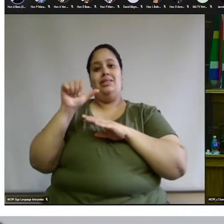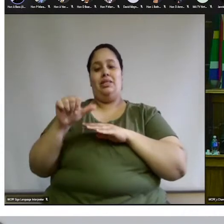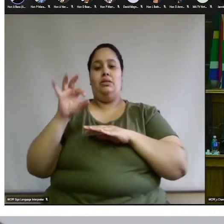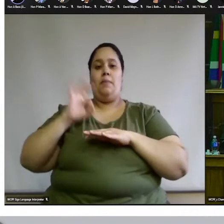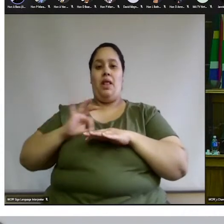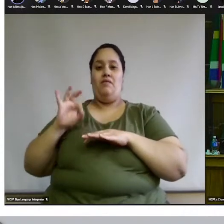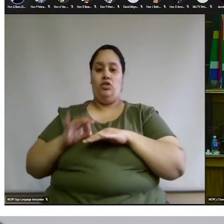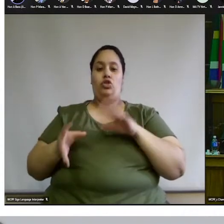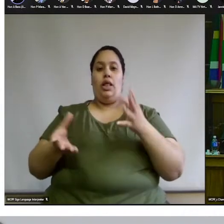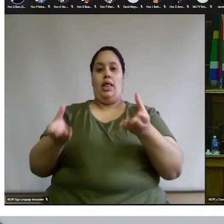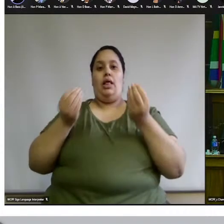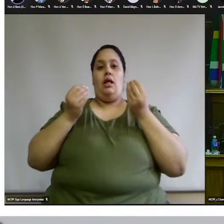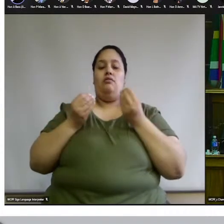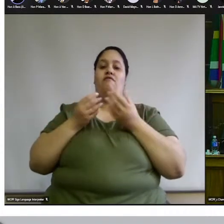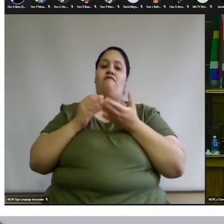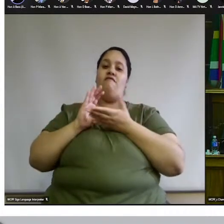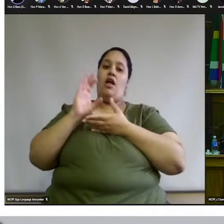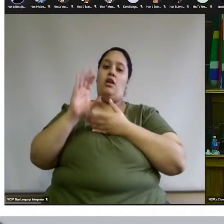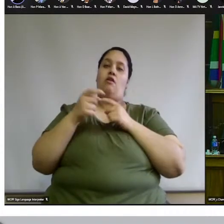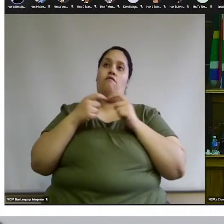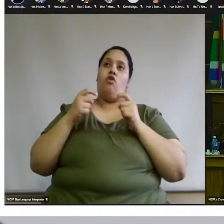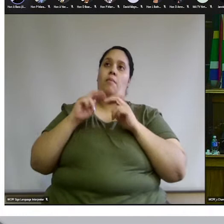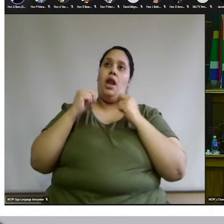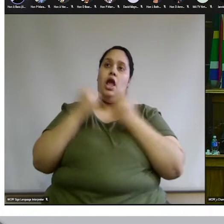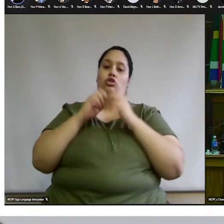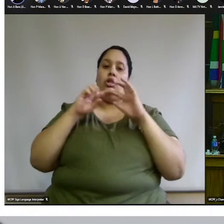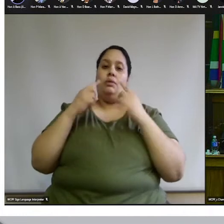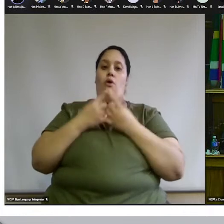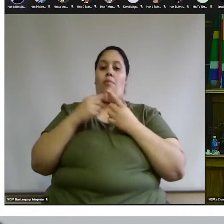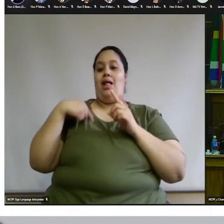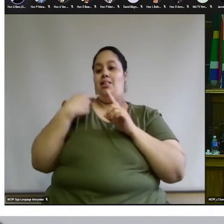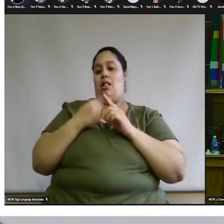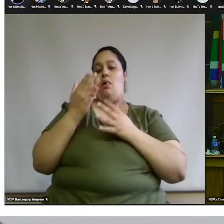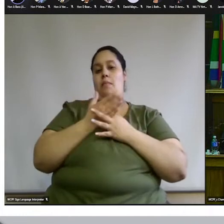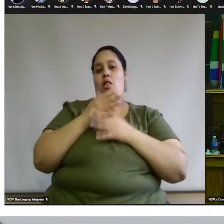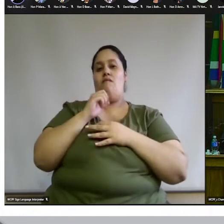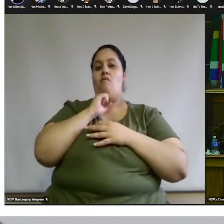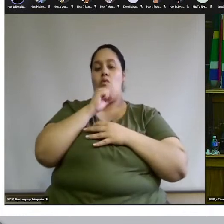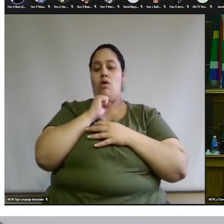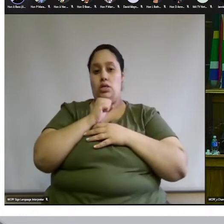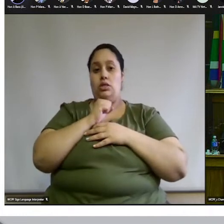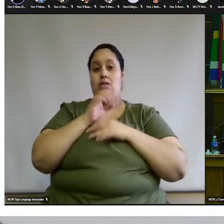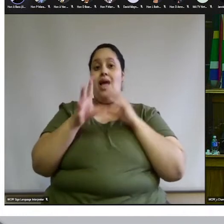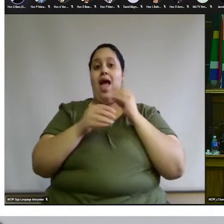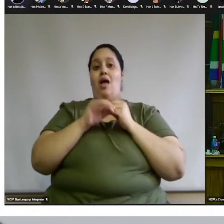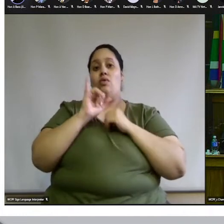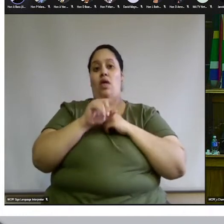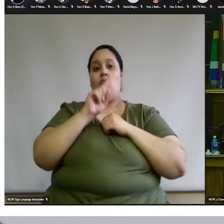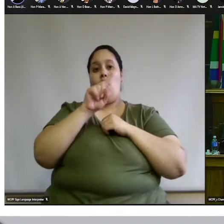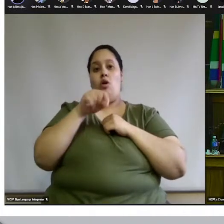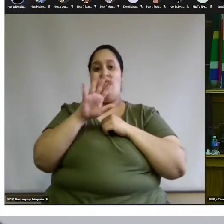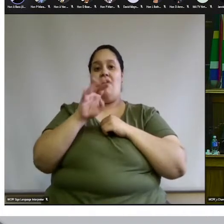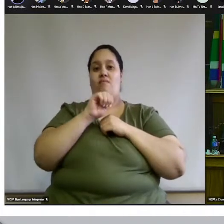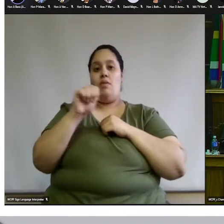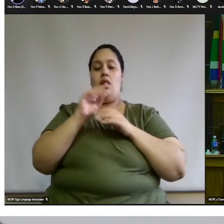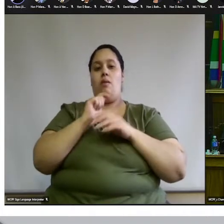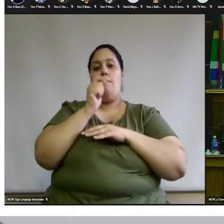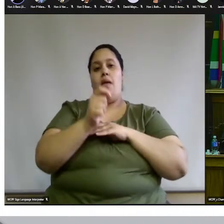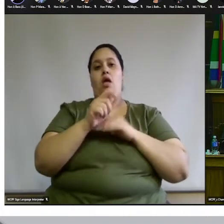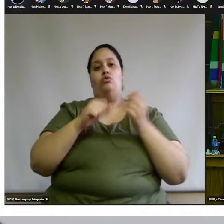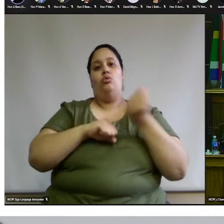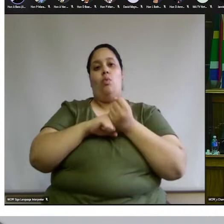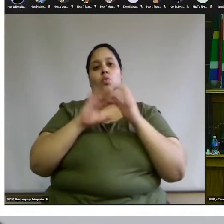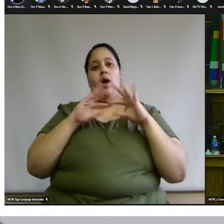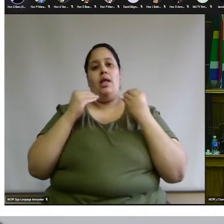National Department up until mid-August. In addition to this, over 1.5 million has been paid to support organizations in the